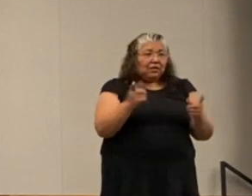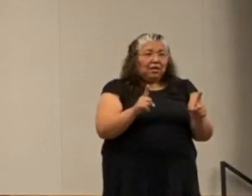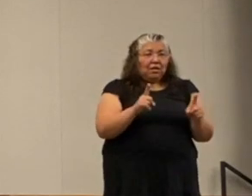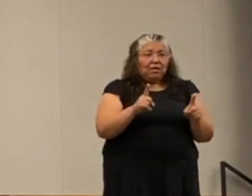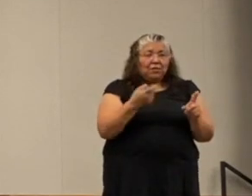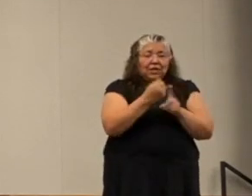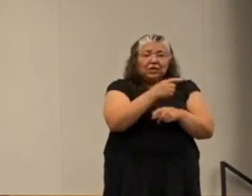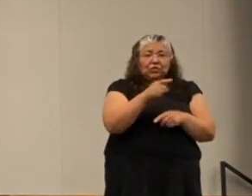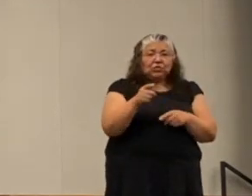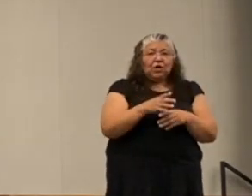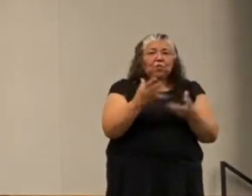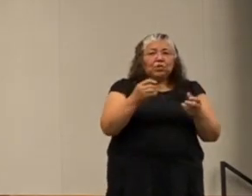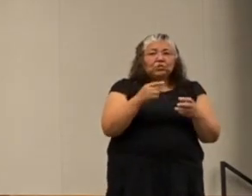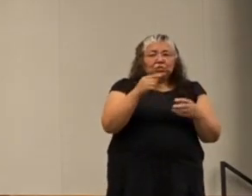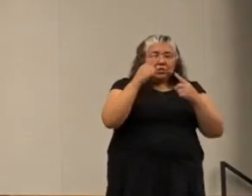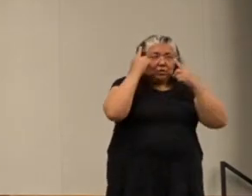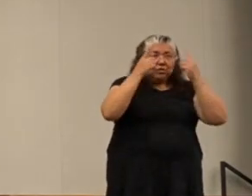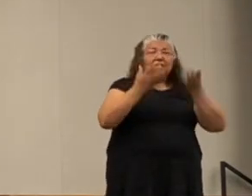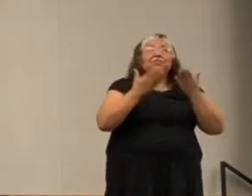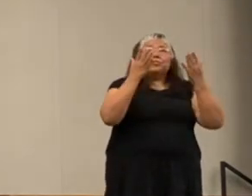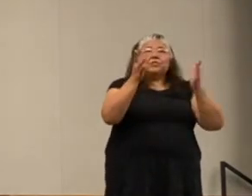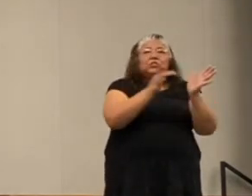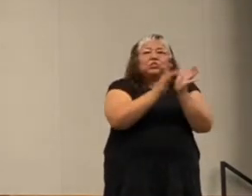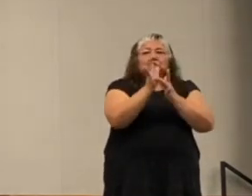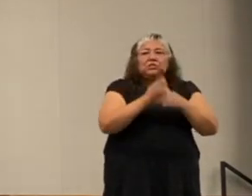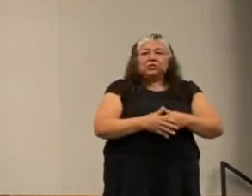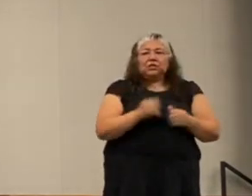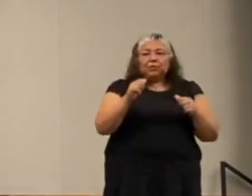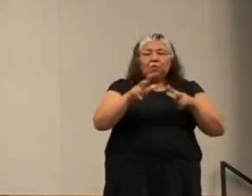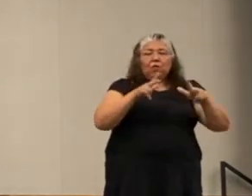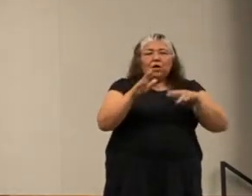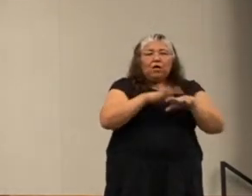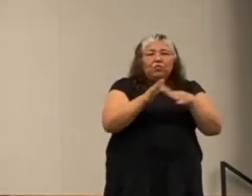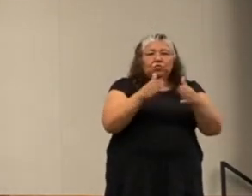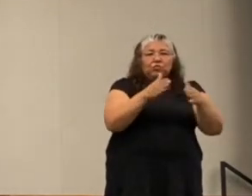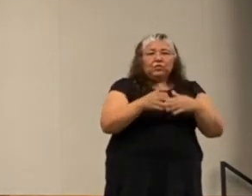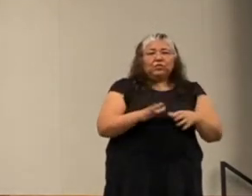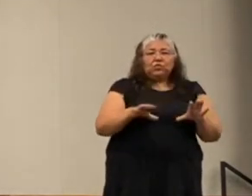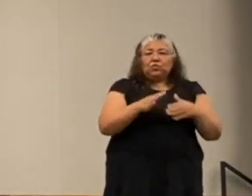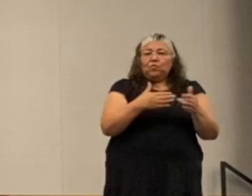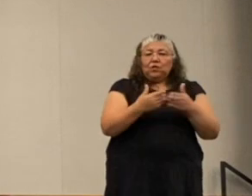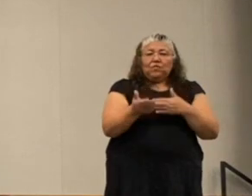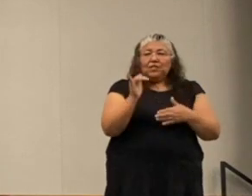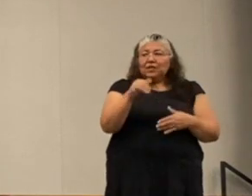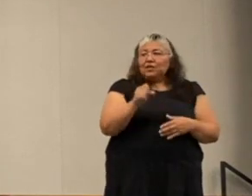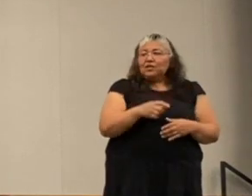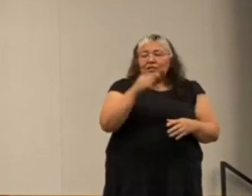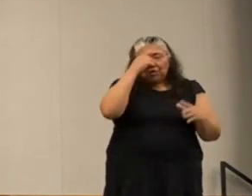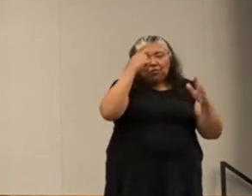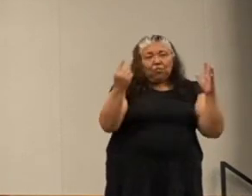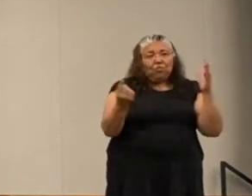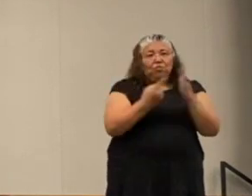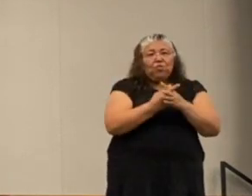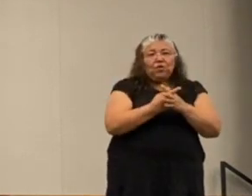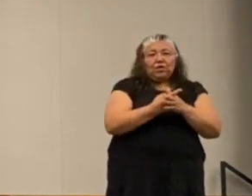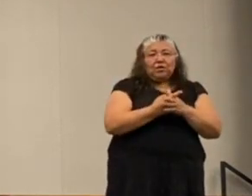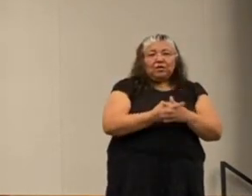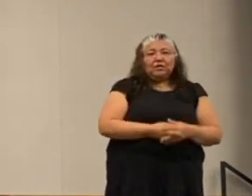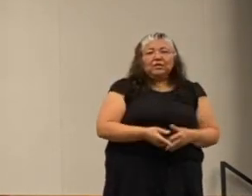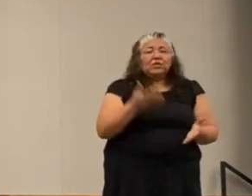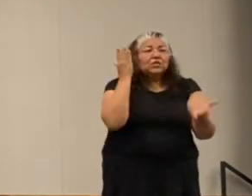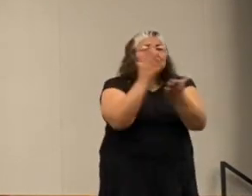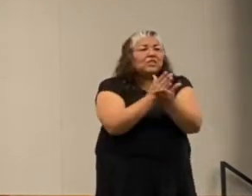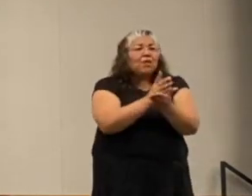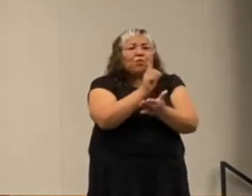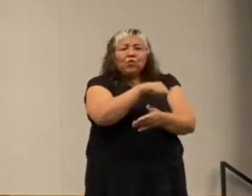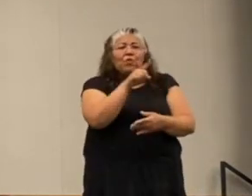you, I want you to turn those thoughts over to Jesus, right? You can be walking down the street, you can be doing whatever it is, and all of a sudden you just like something hits you. Just stop